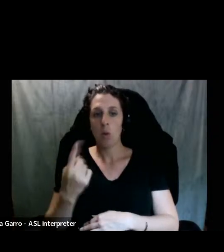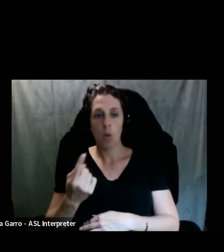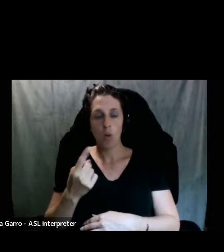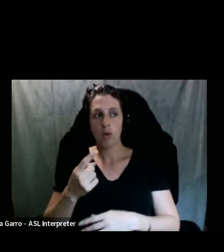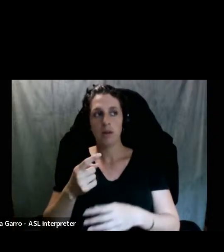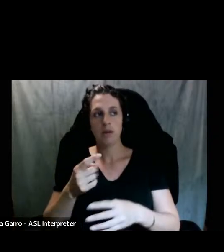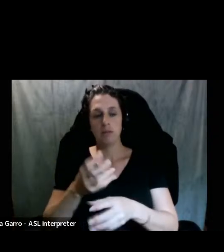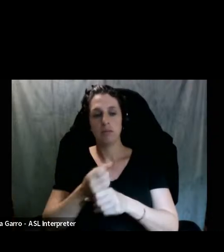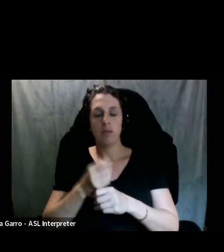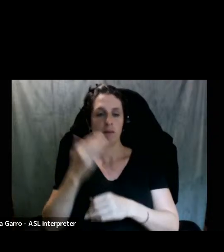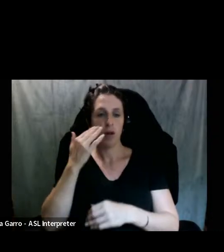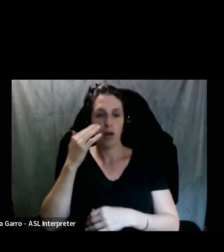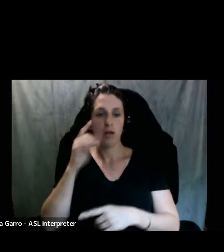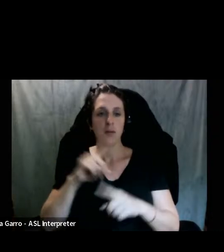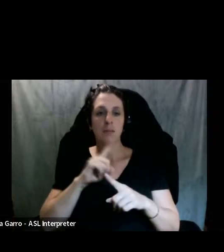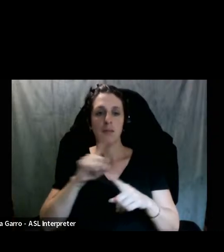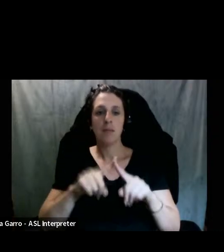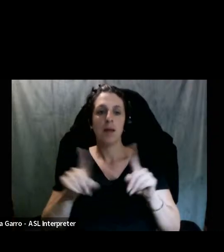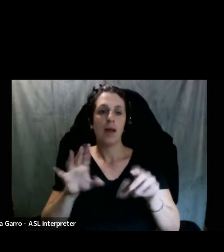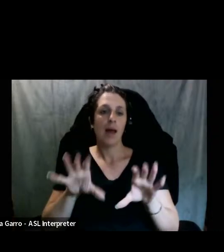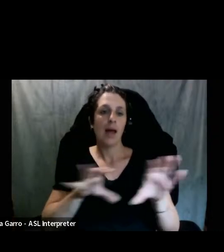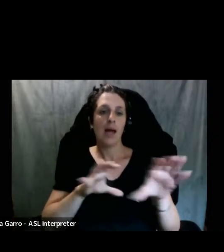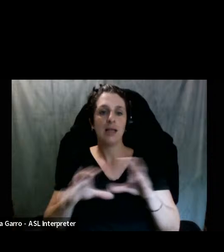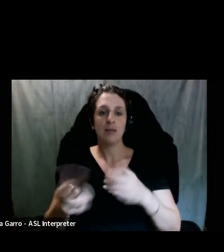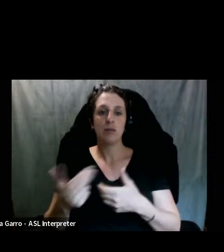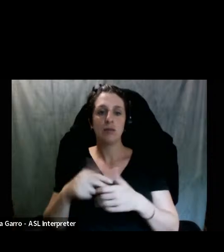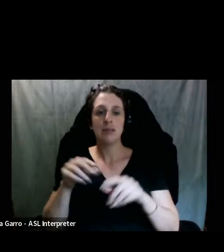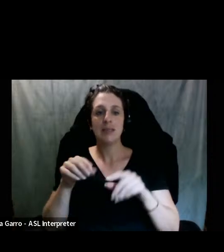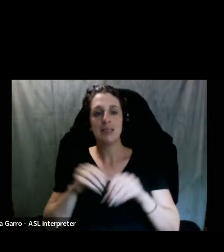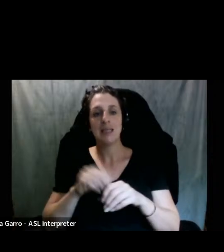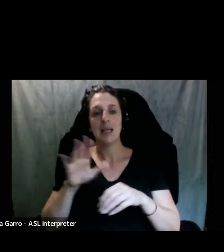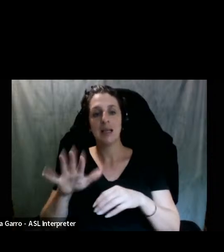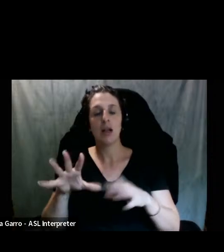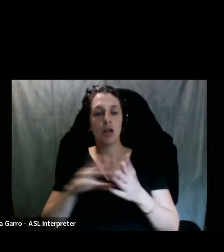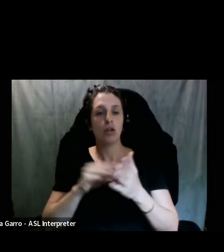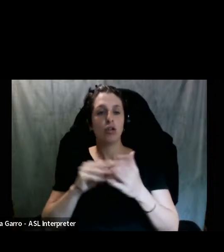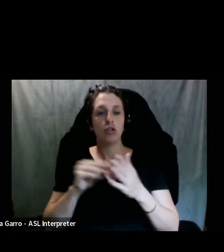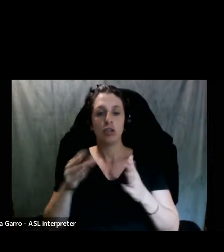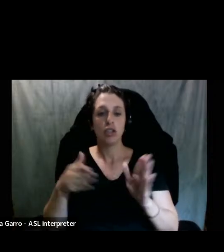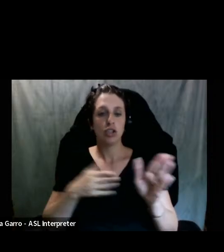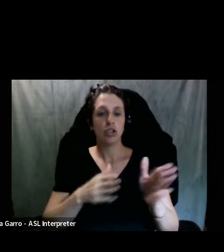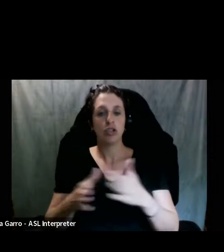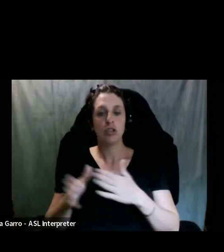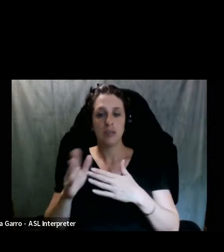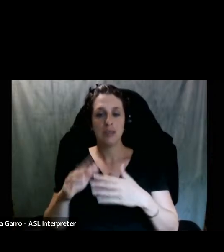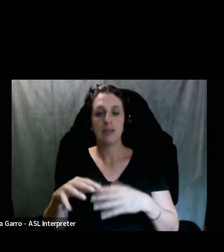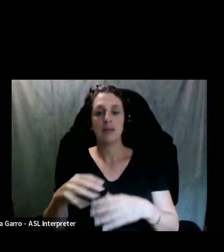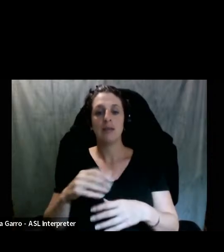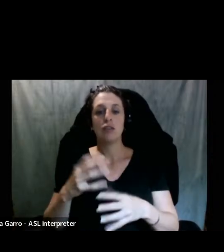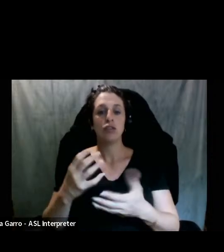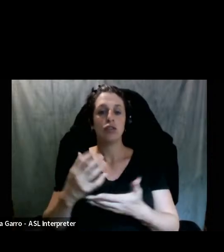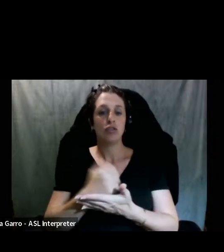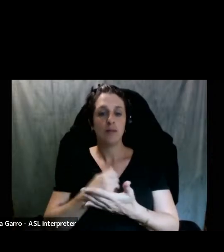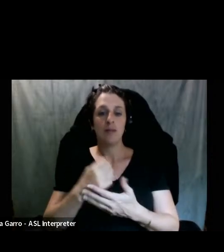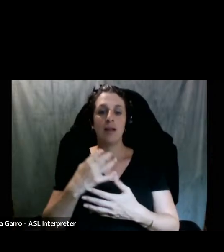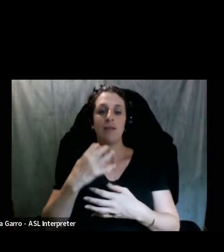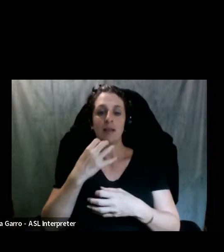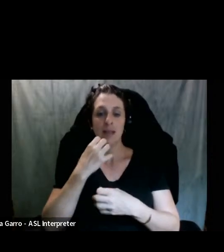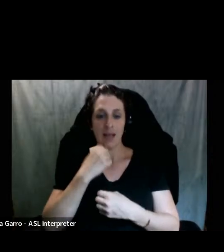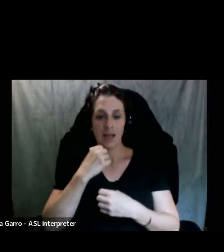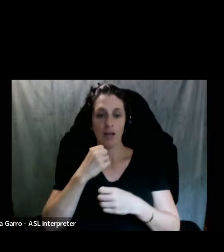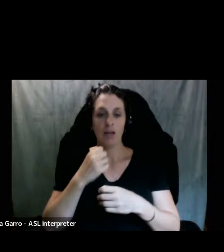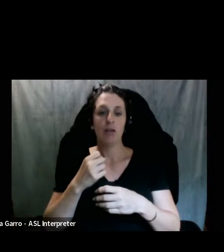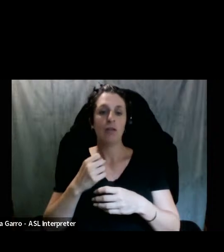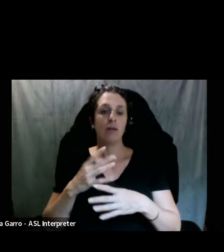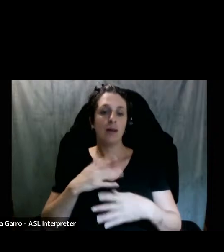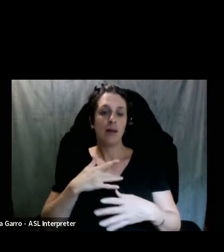knowledge, but active participants in their learning journeys, deserving of care, compassion, understanding, and affirmation. And